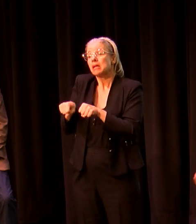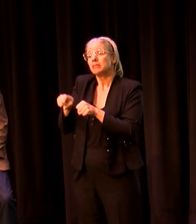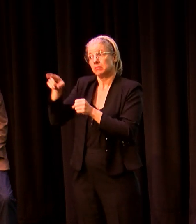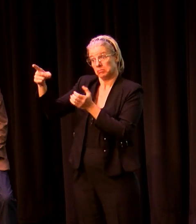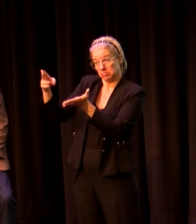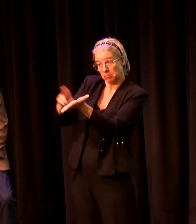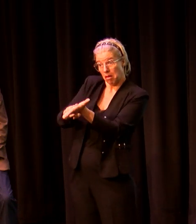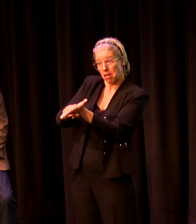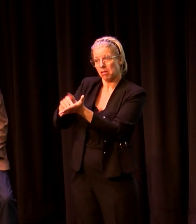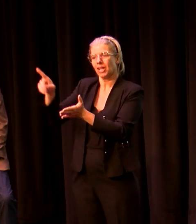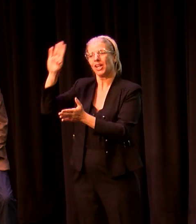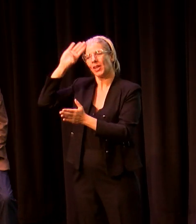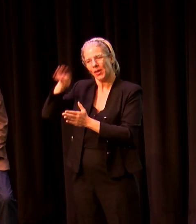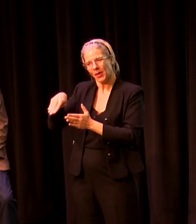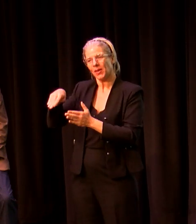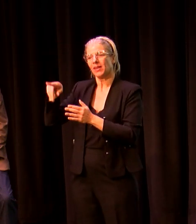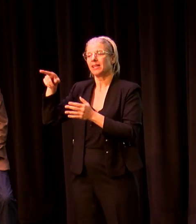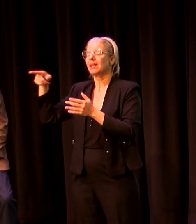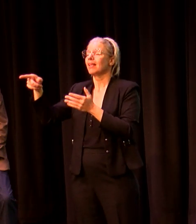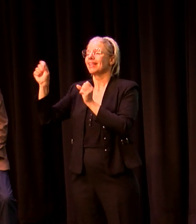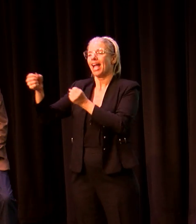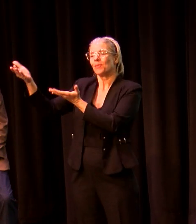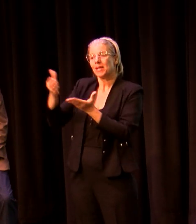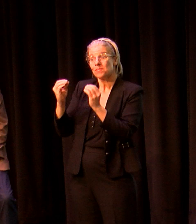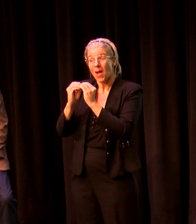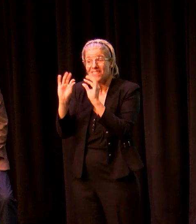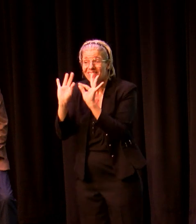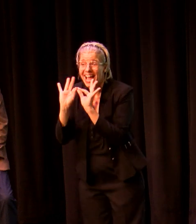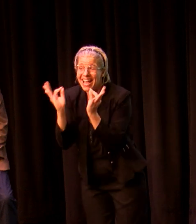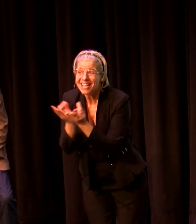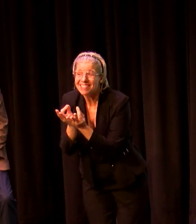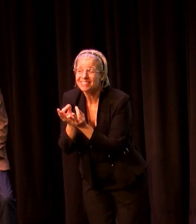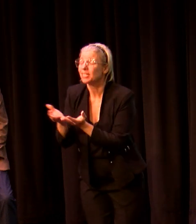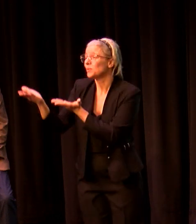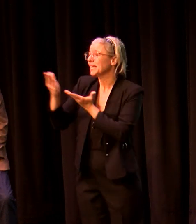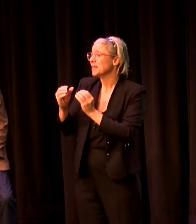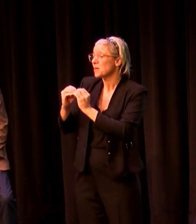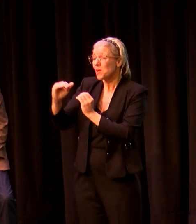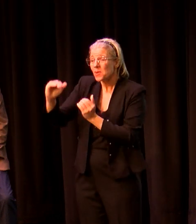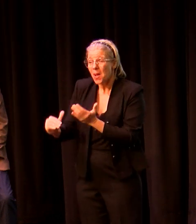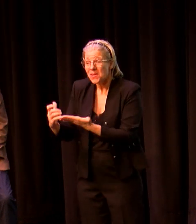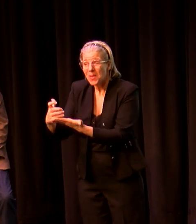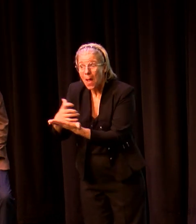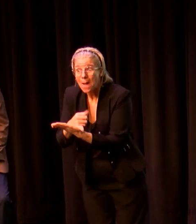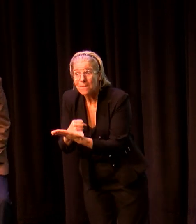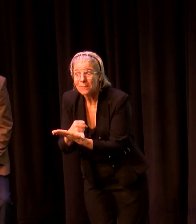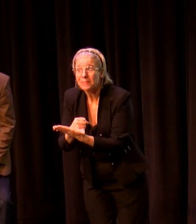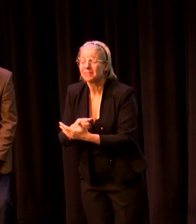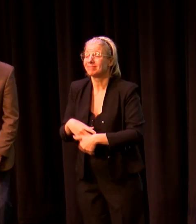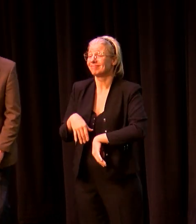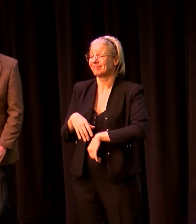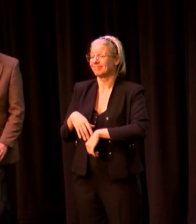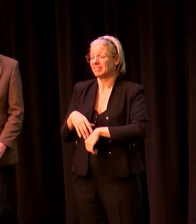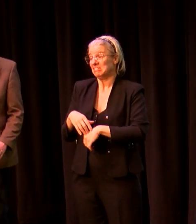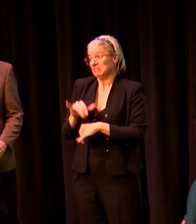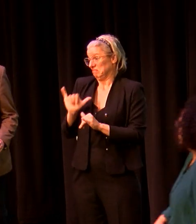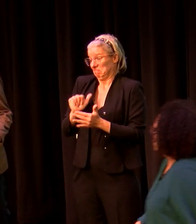bring more families in and invest in those lower income properties that need to be redone. So that's pretty much it. Thank you so